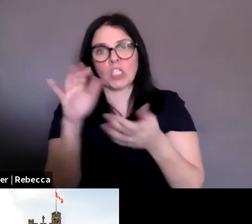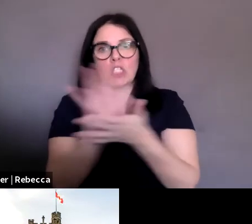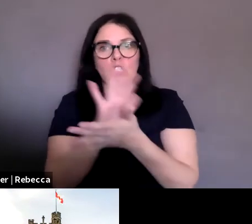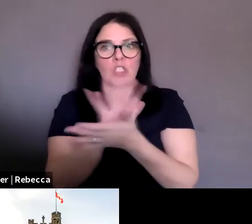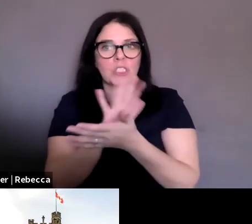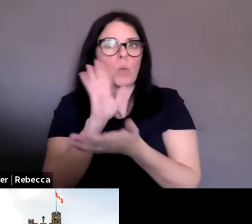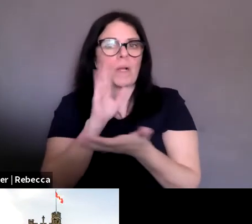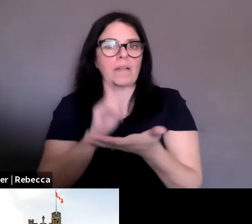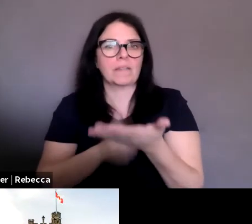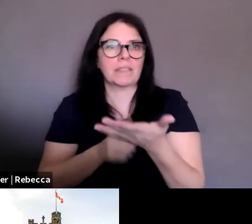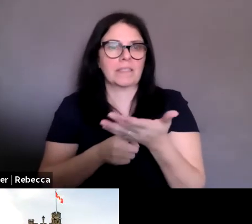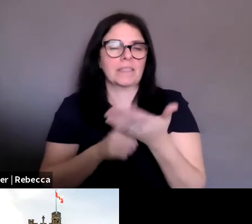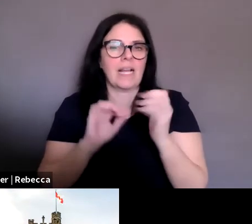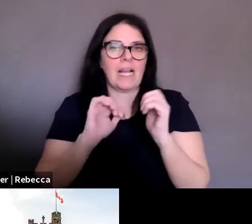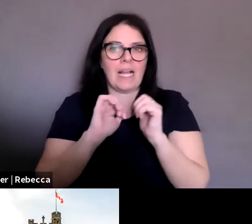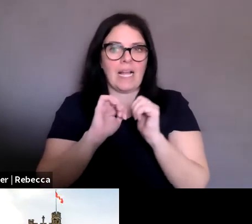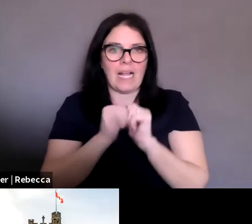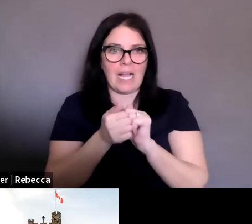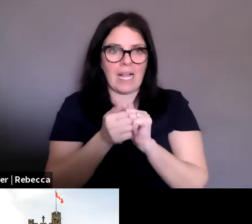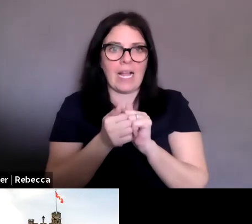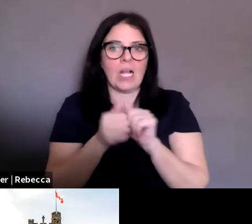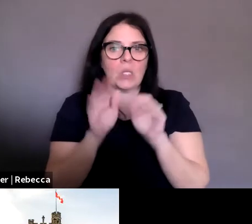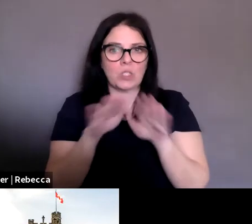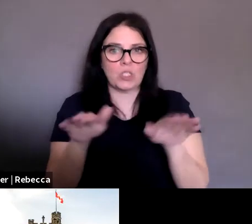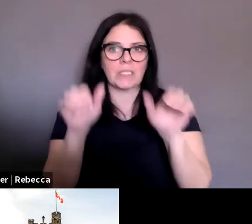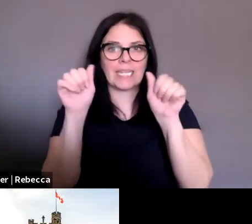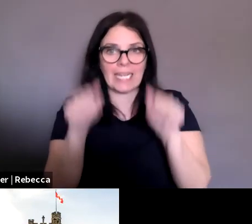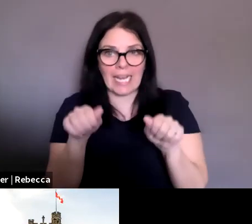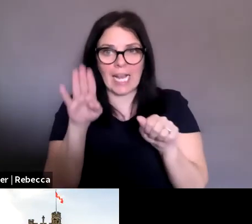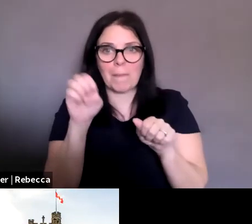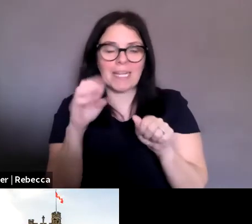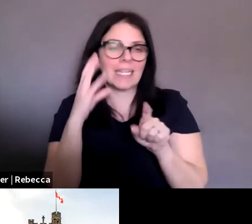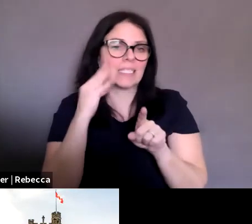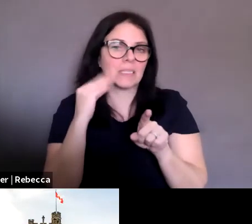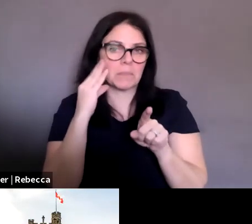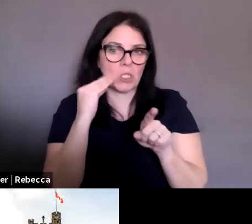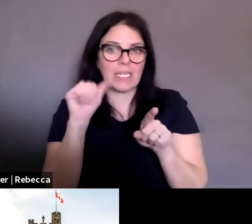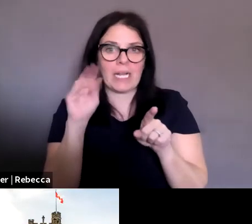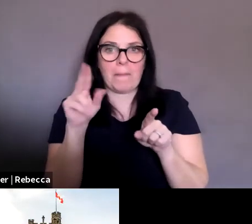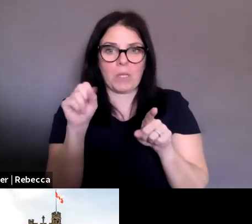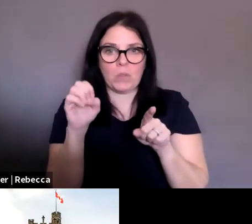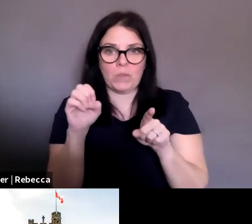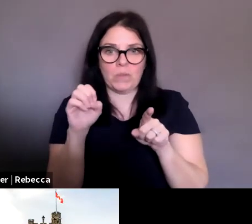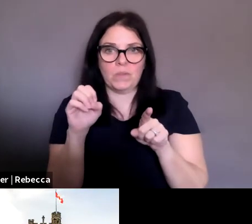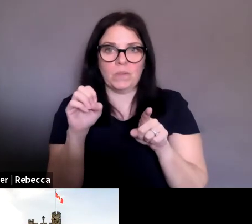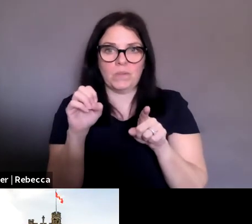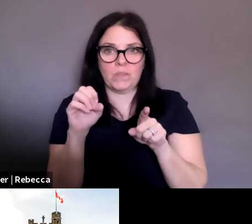all about the ways in which children can be experiencing the abuse directly,